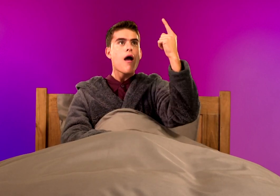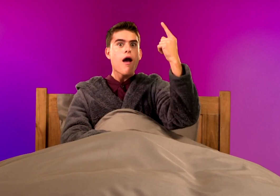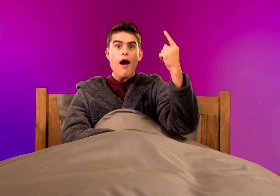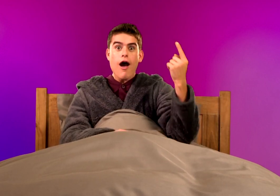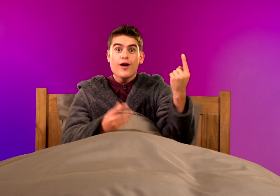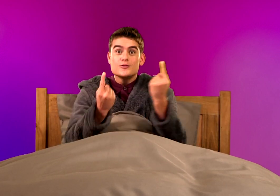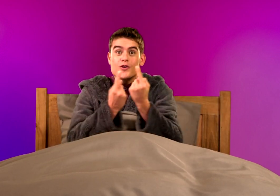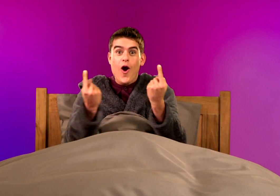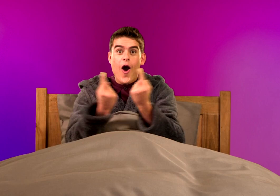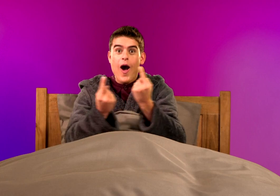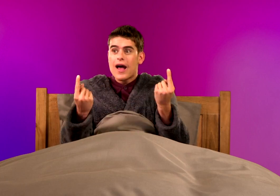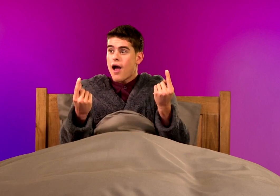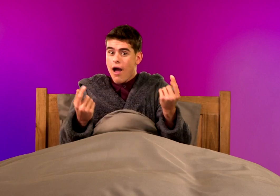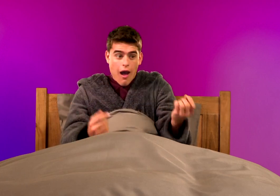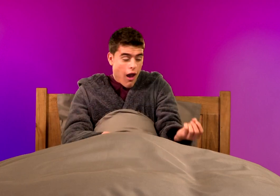just imagine your toys coming to life.